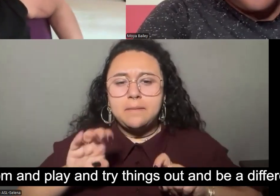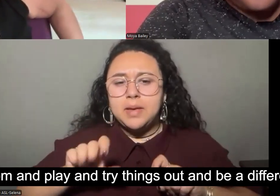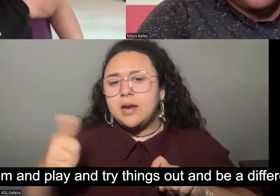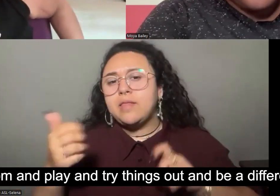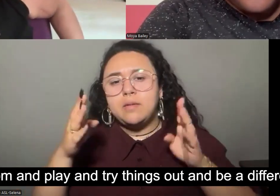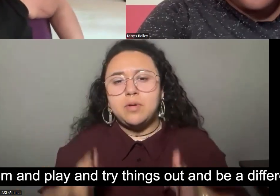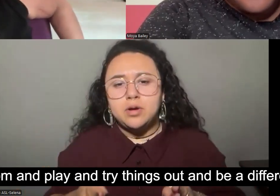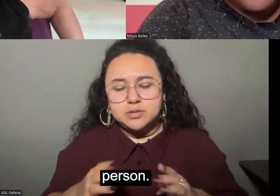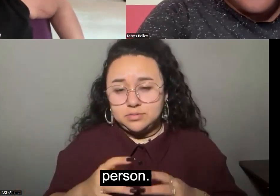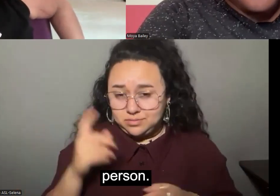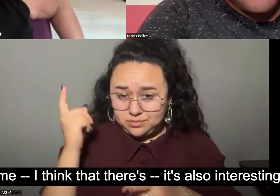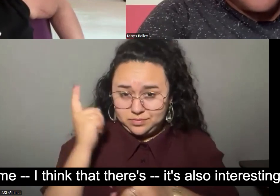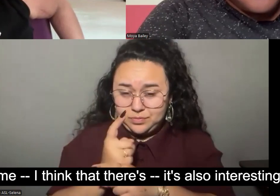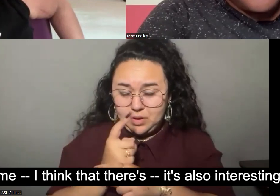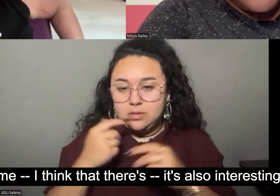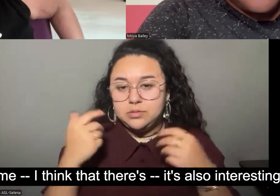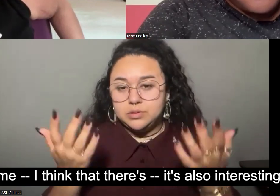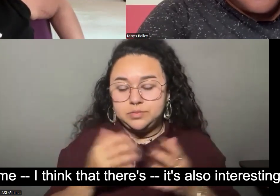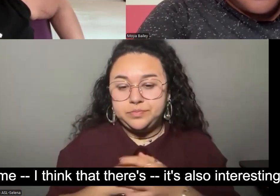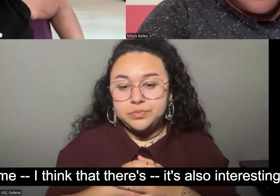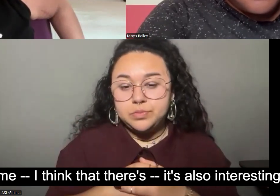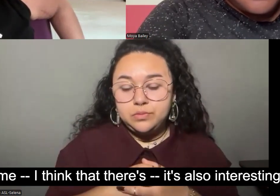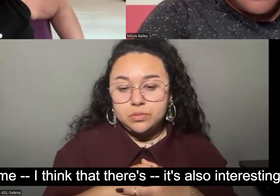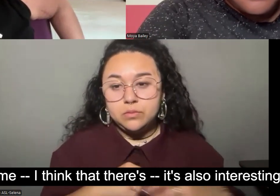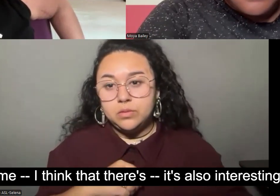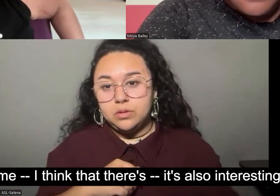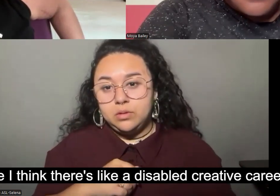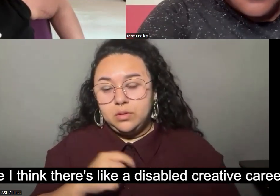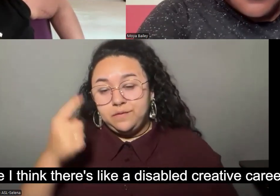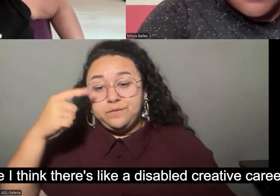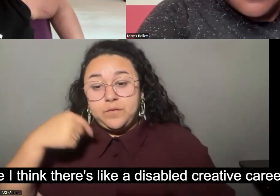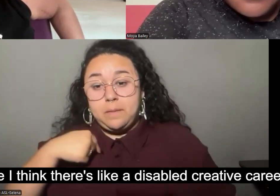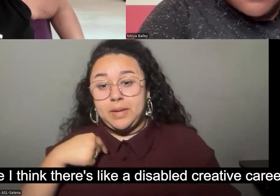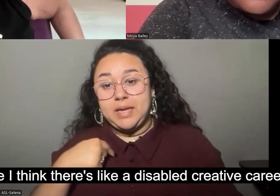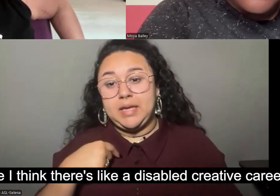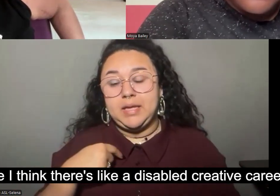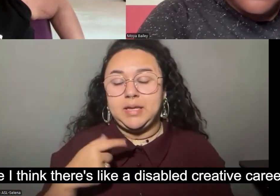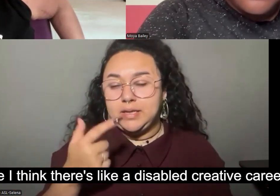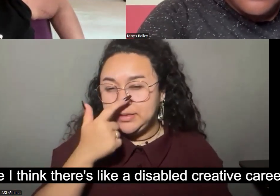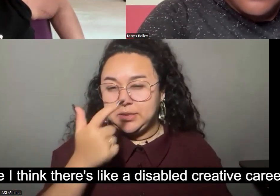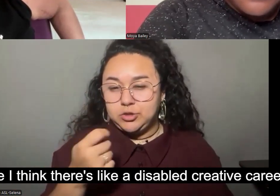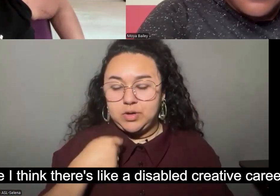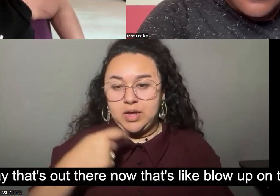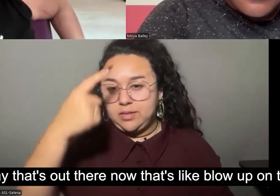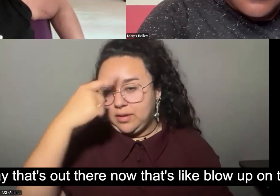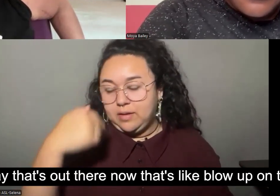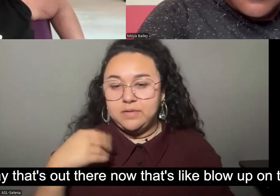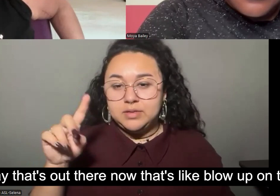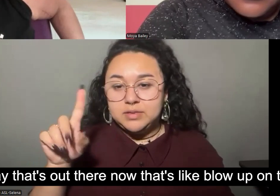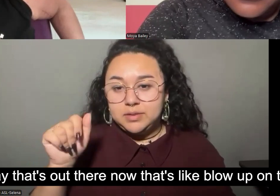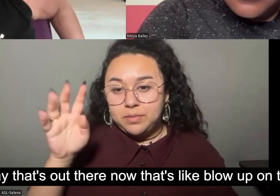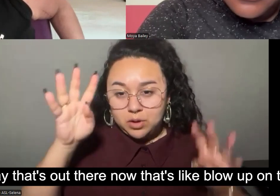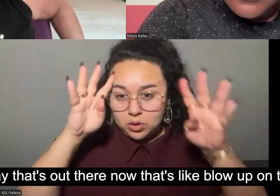person, right? And for me, and I think that it's also interesting where I think there's like a disabled